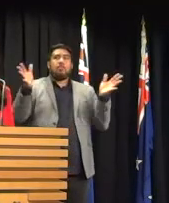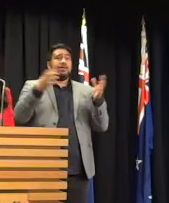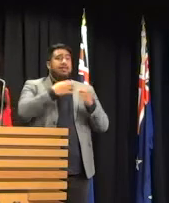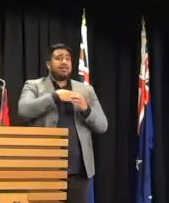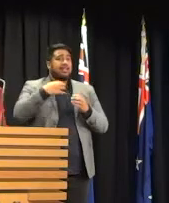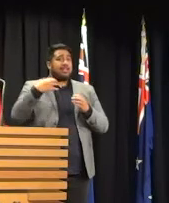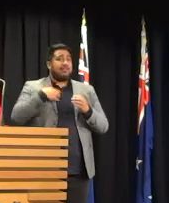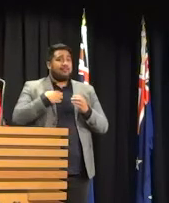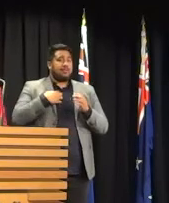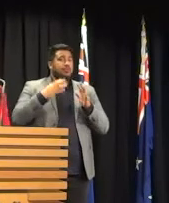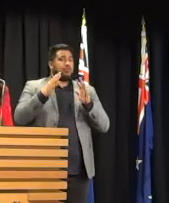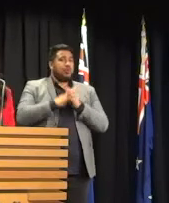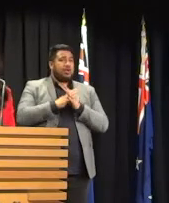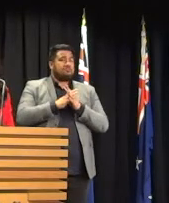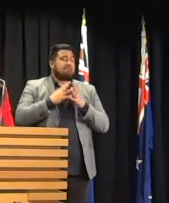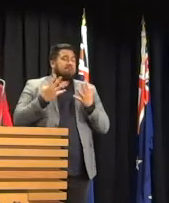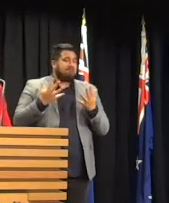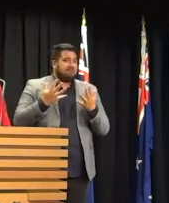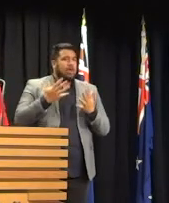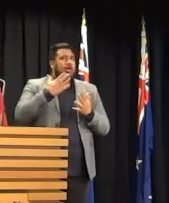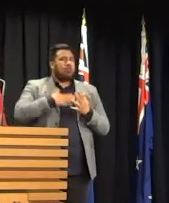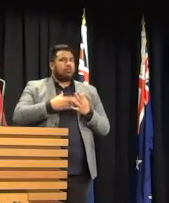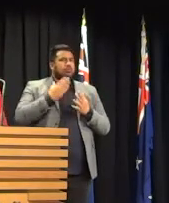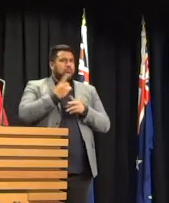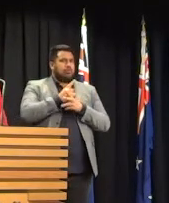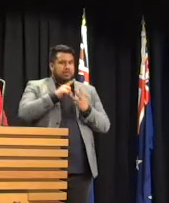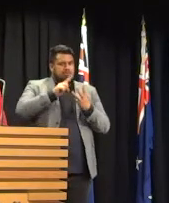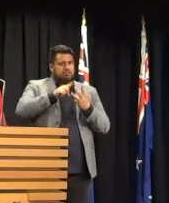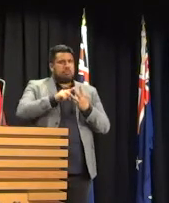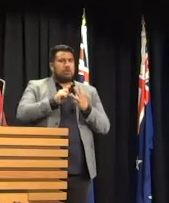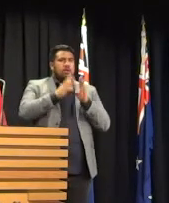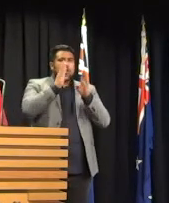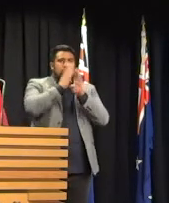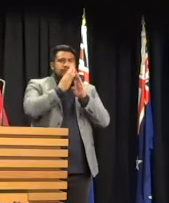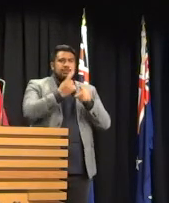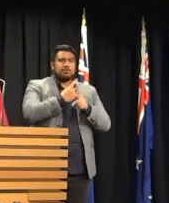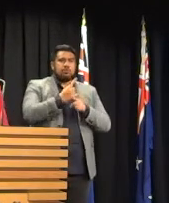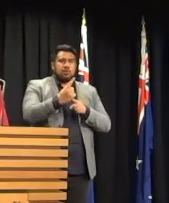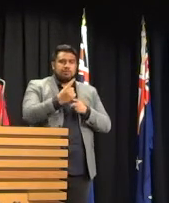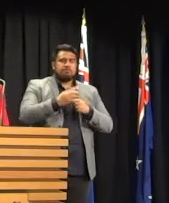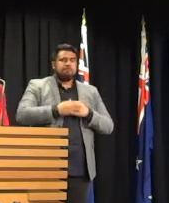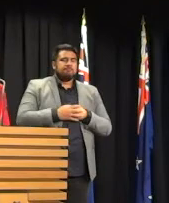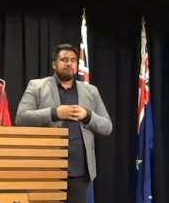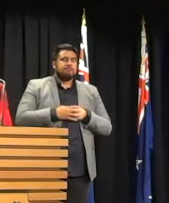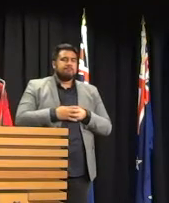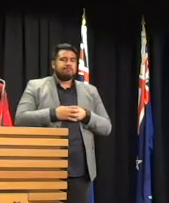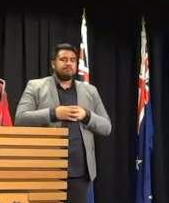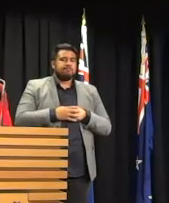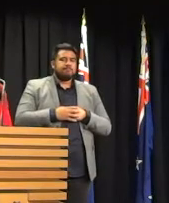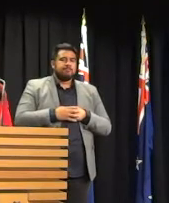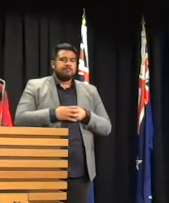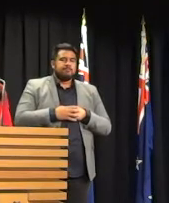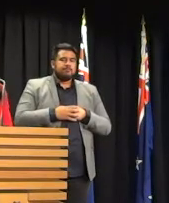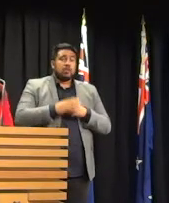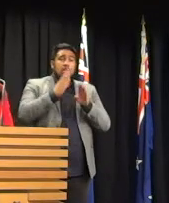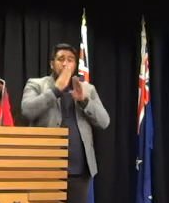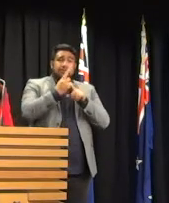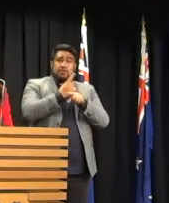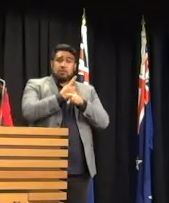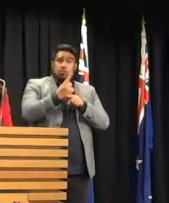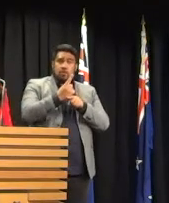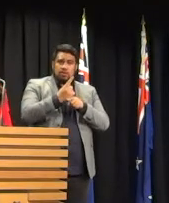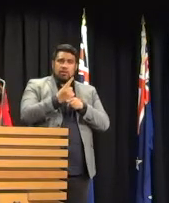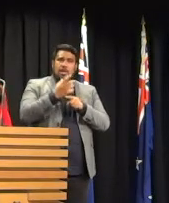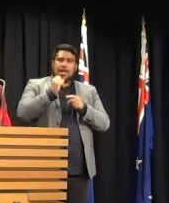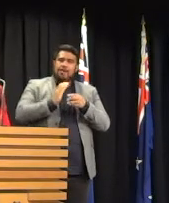week as well, but I want to talk about Privacy Week very briefly and the work that the Minister